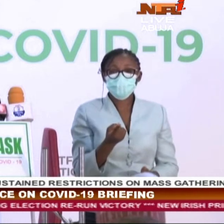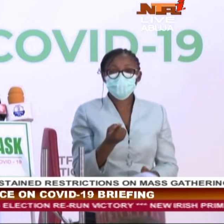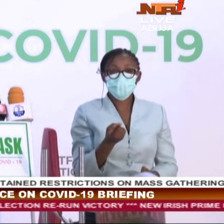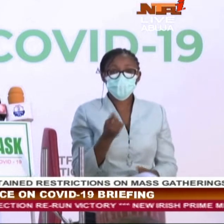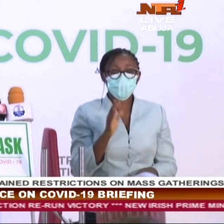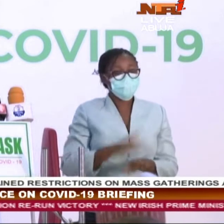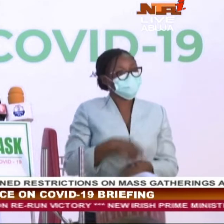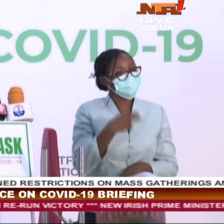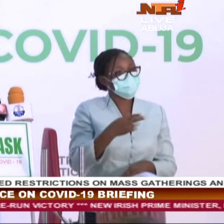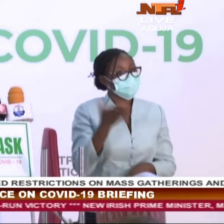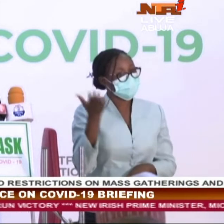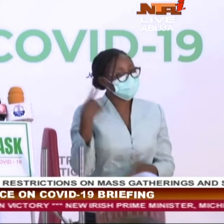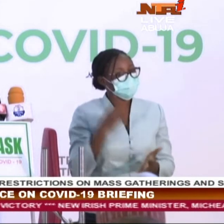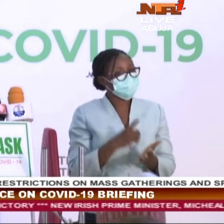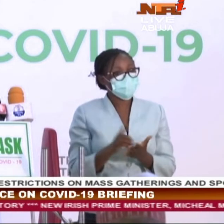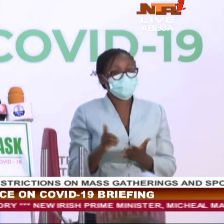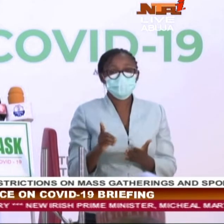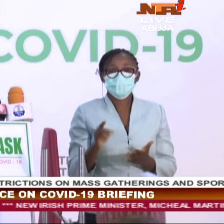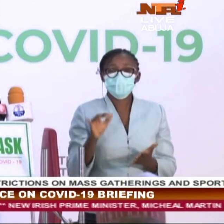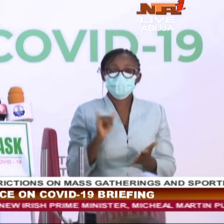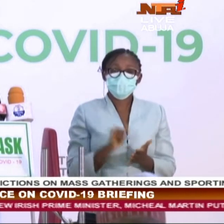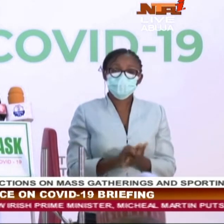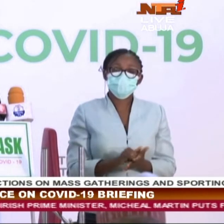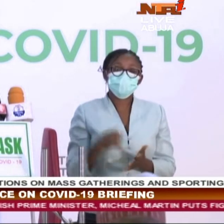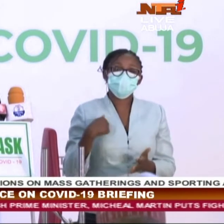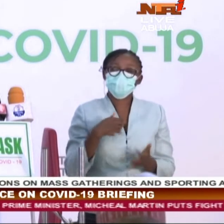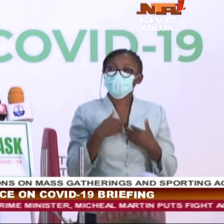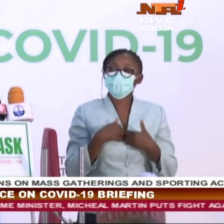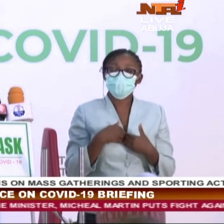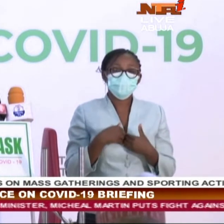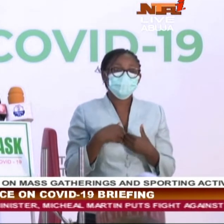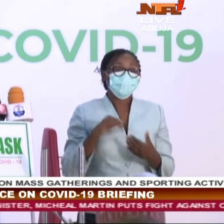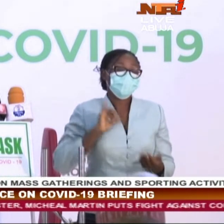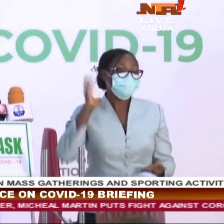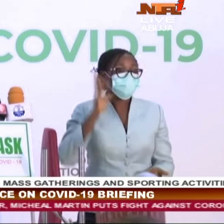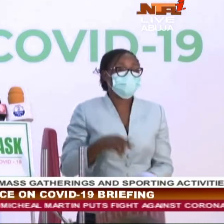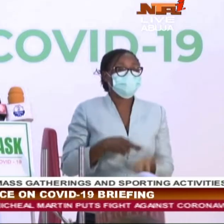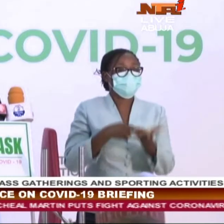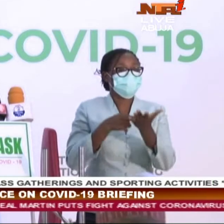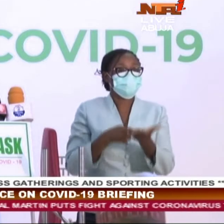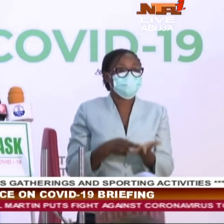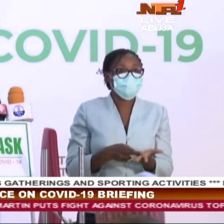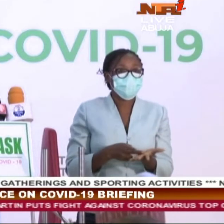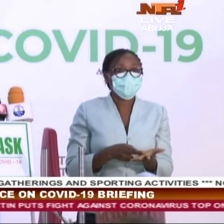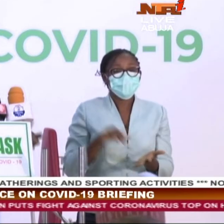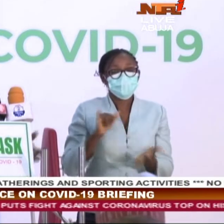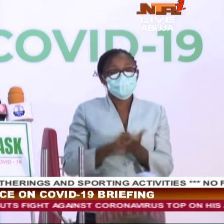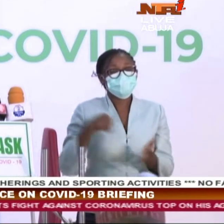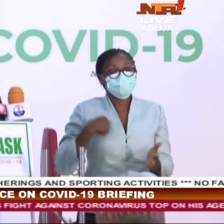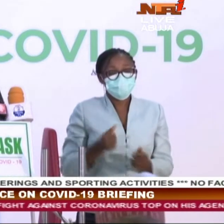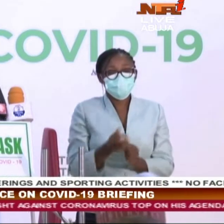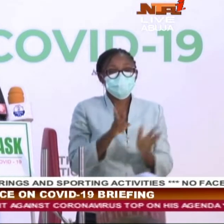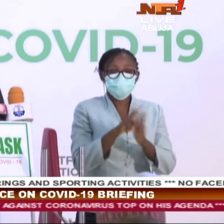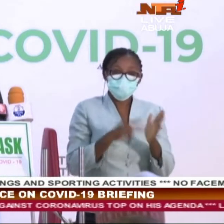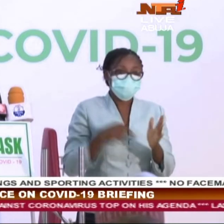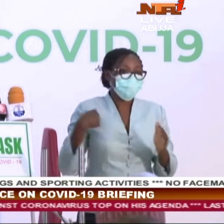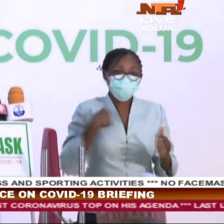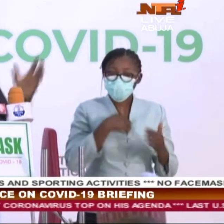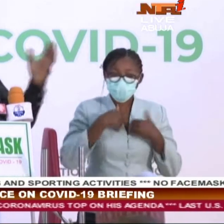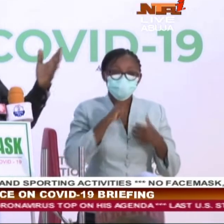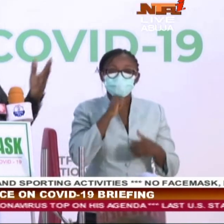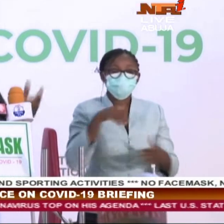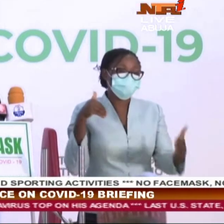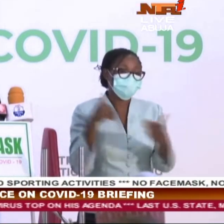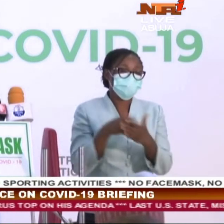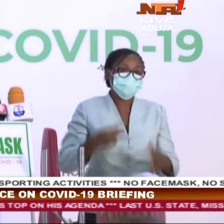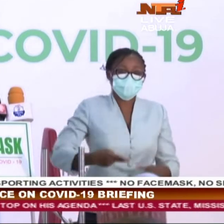on Thursday last week, when I said if it were within my power, I would recommend a lockdown. Because we have not even peaked. We are just peaking. We